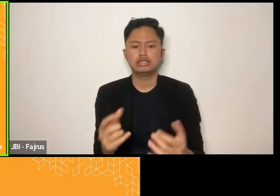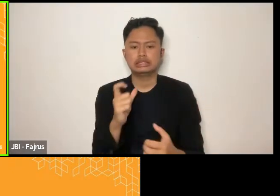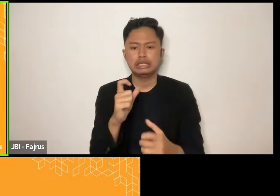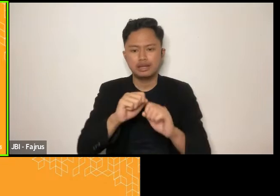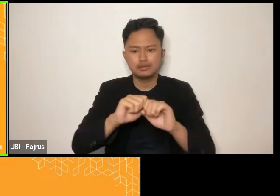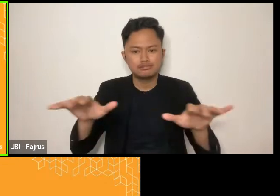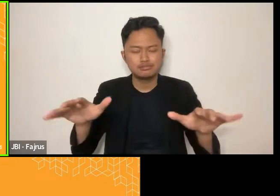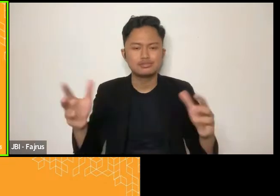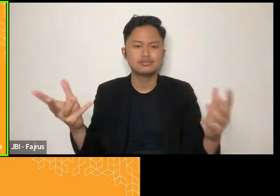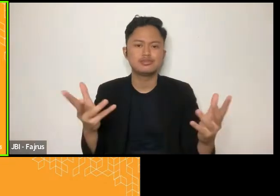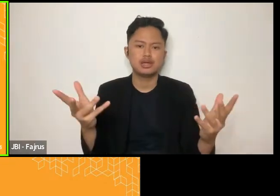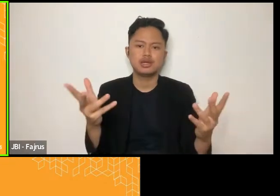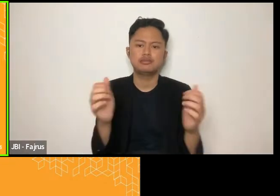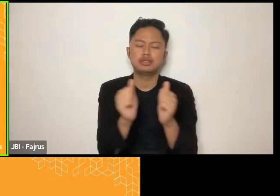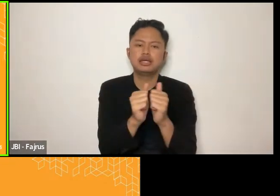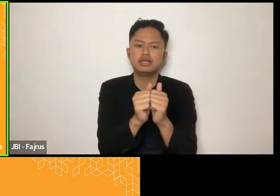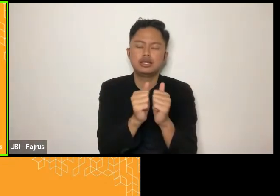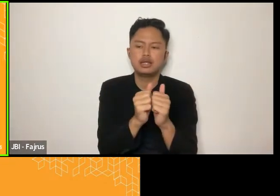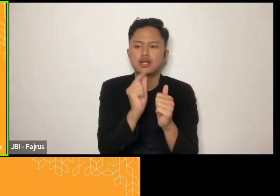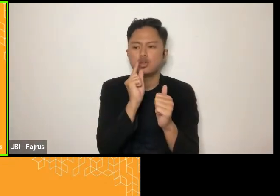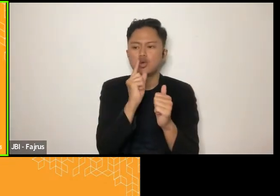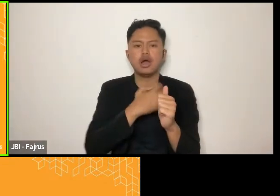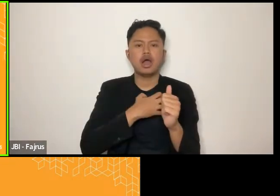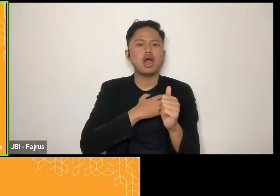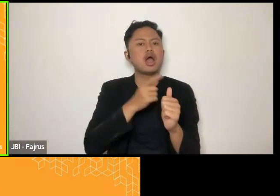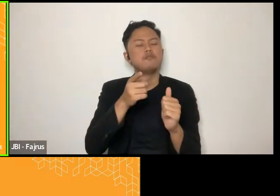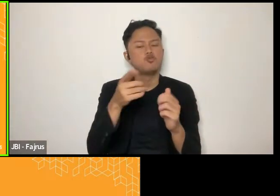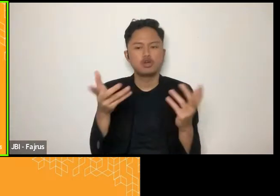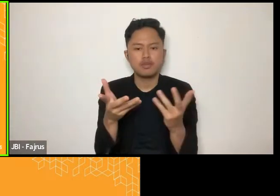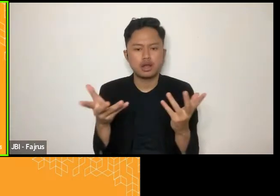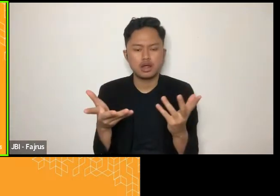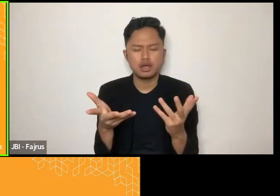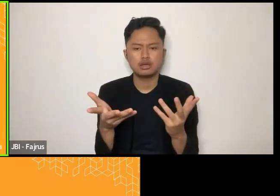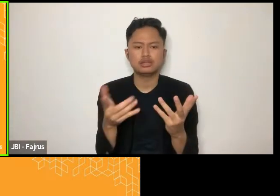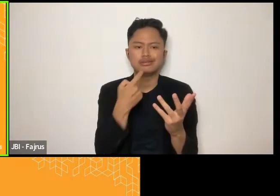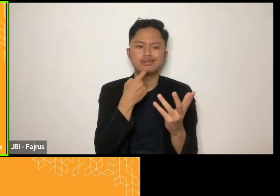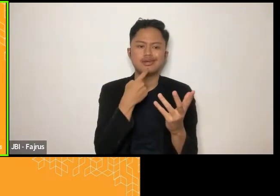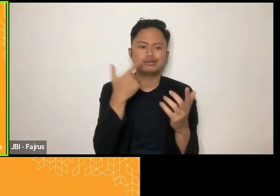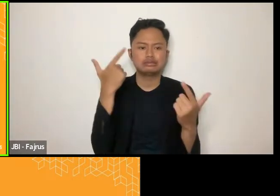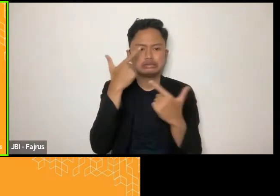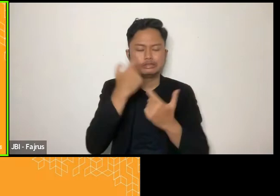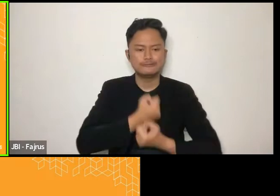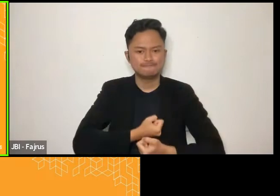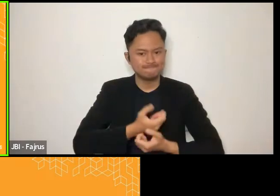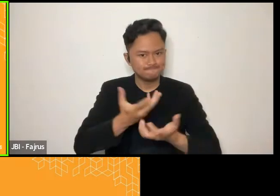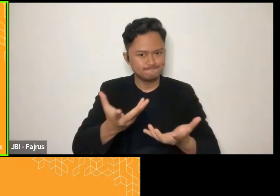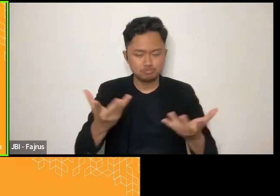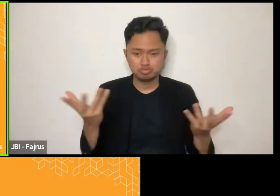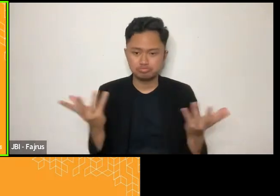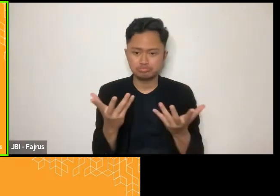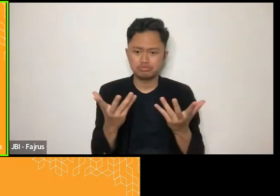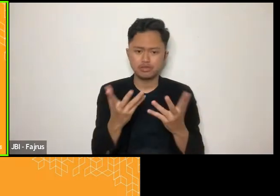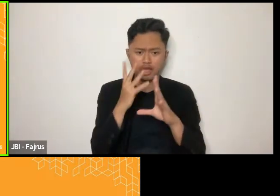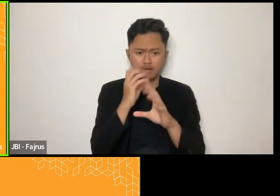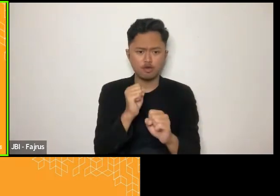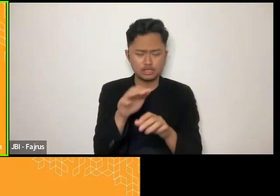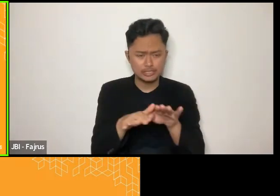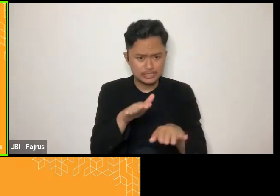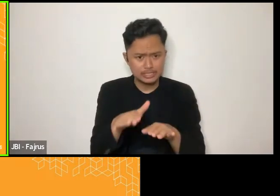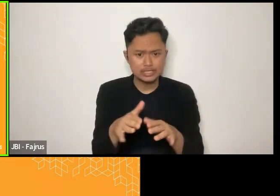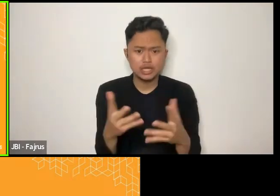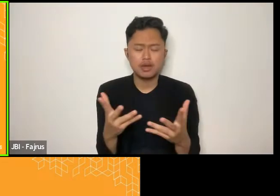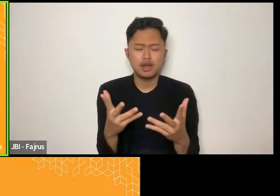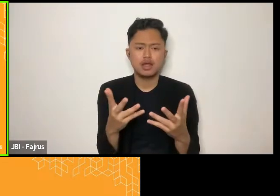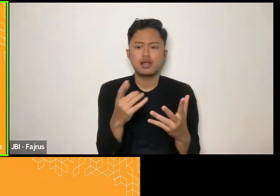to guarantee to save of your rights. It's regarding the freedom of expression, and what specific steps do you want international journalists to